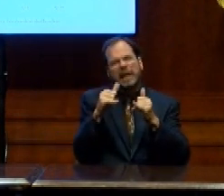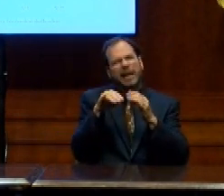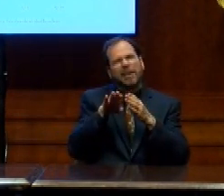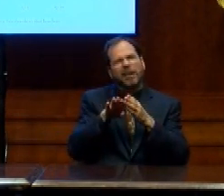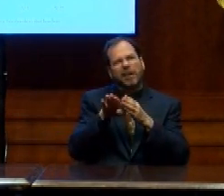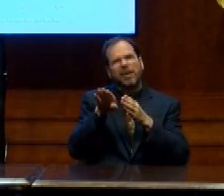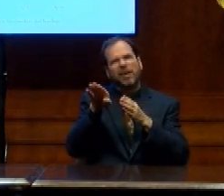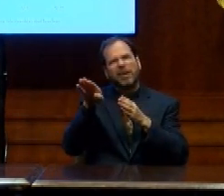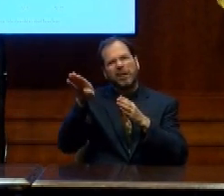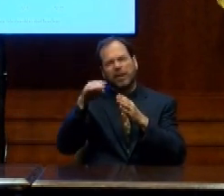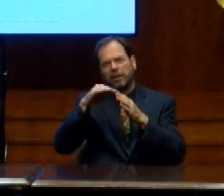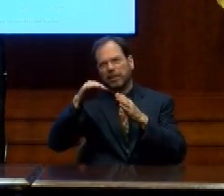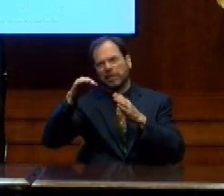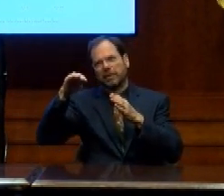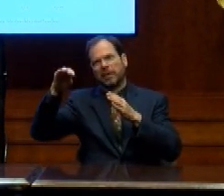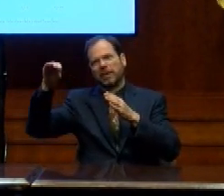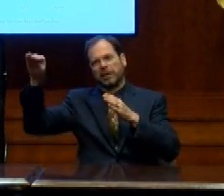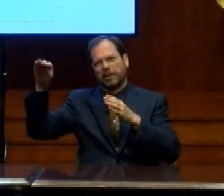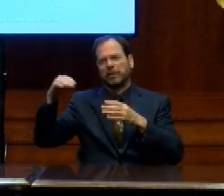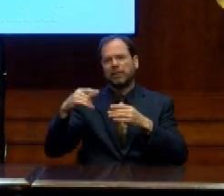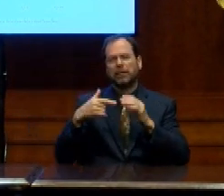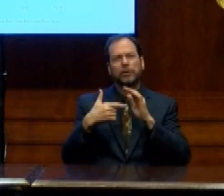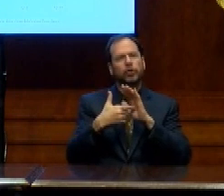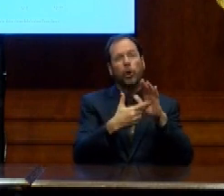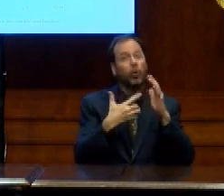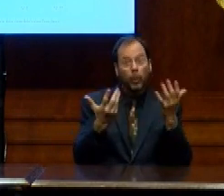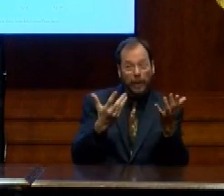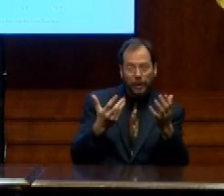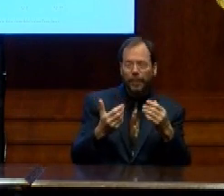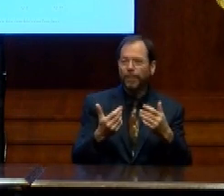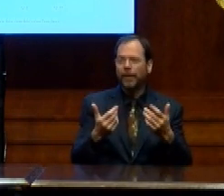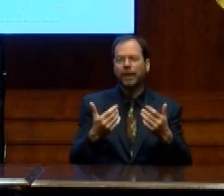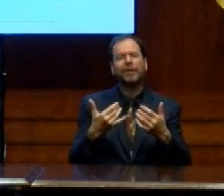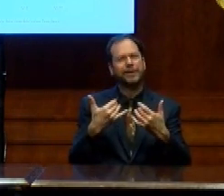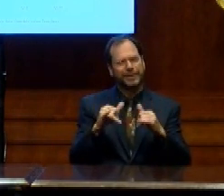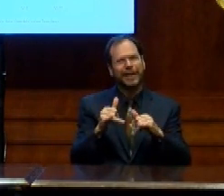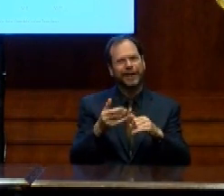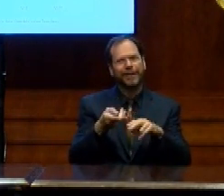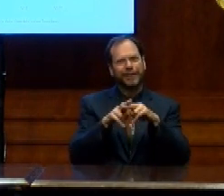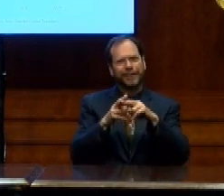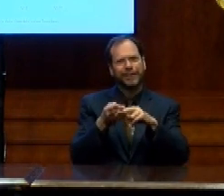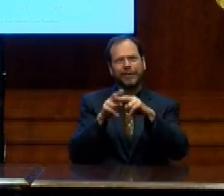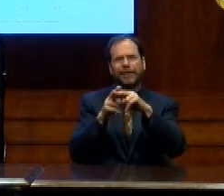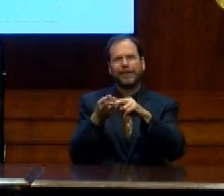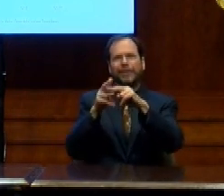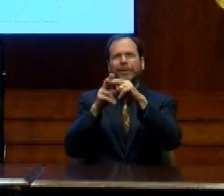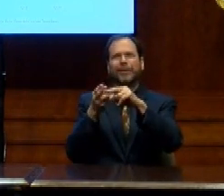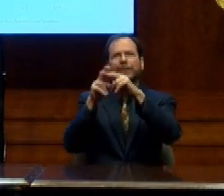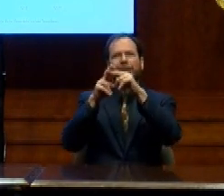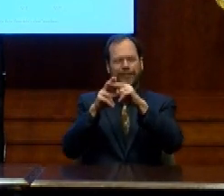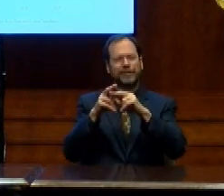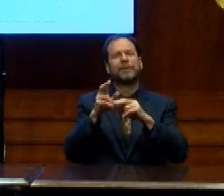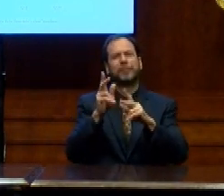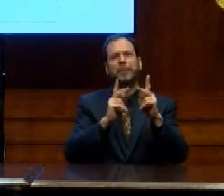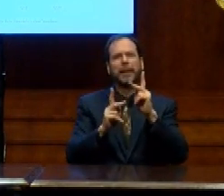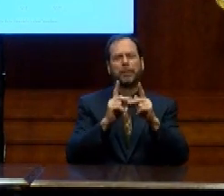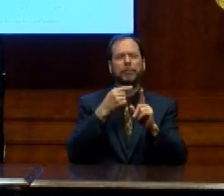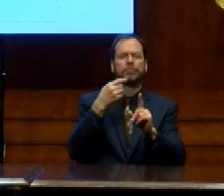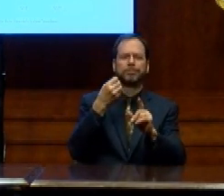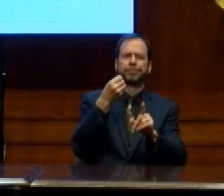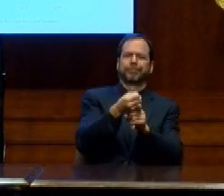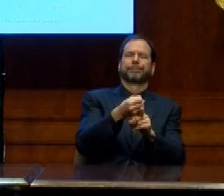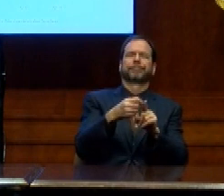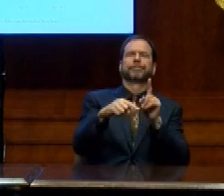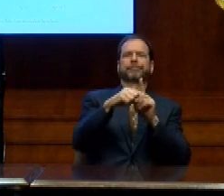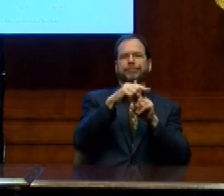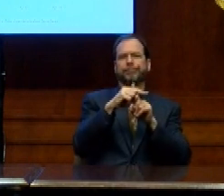upward slope in the red line, showing that we still have an increase in the number of people who are being tested